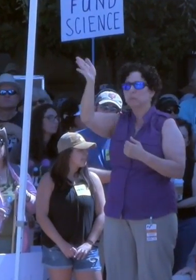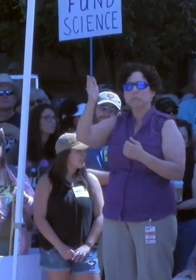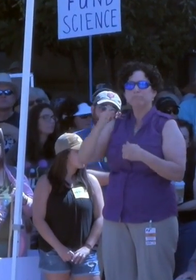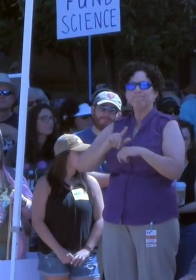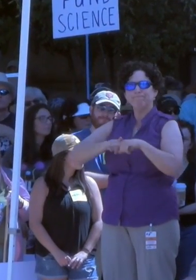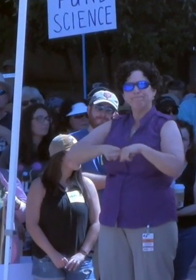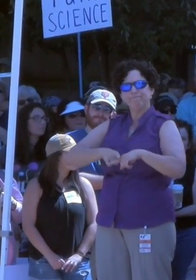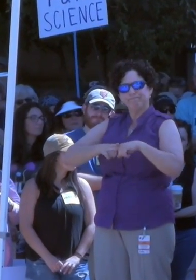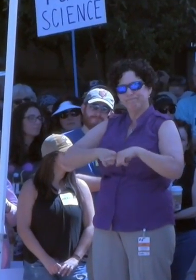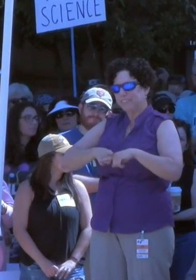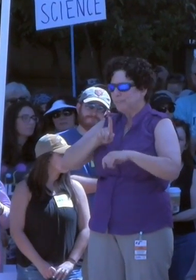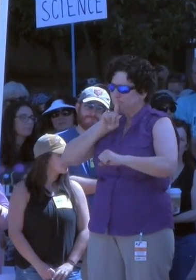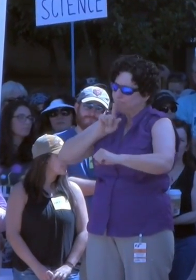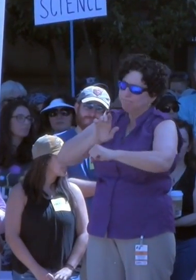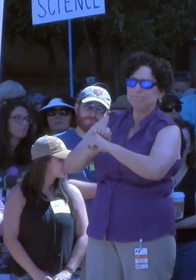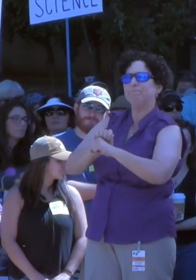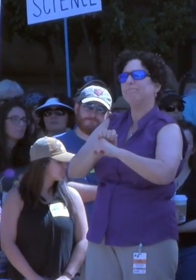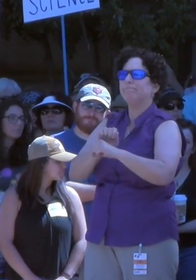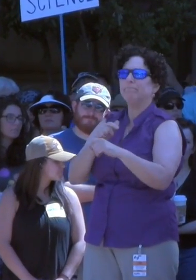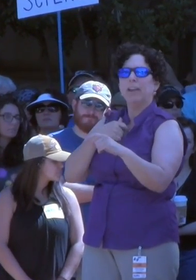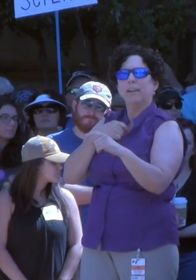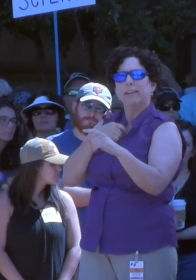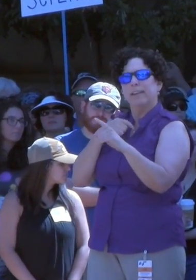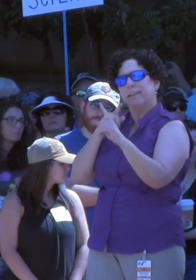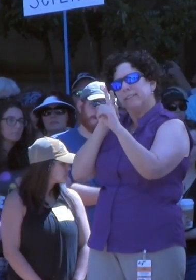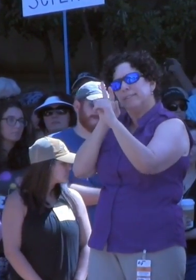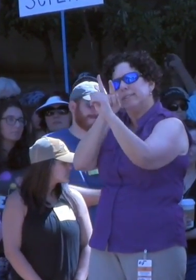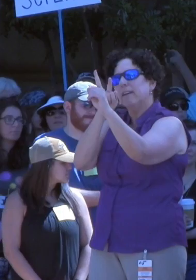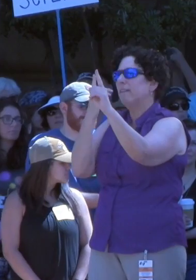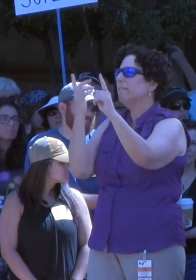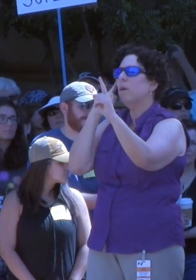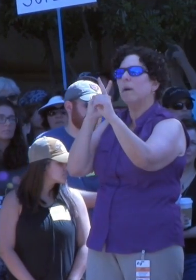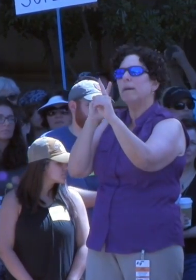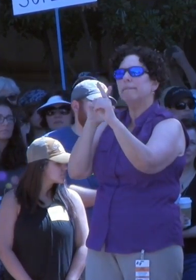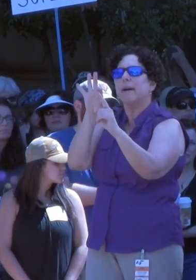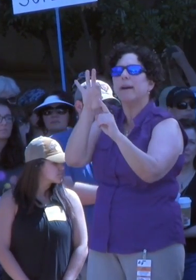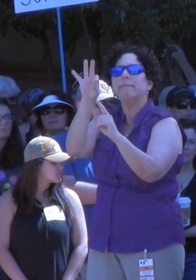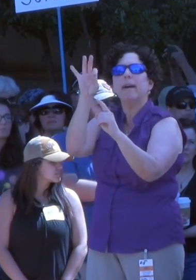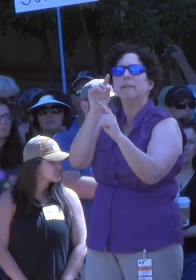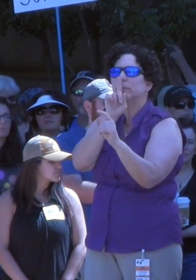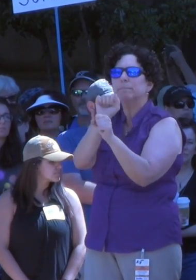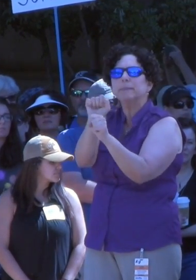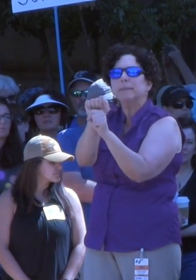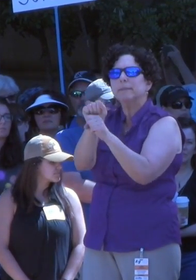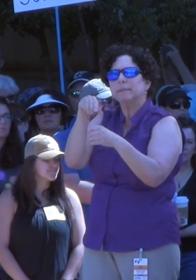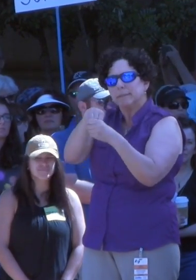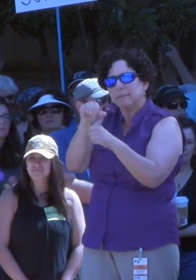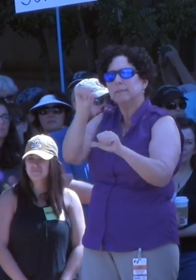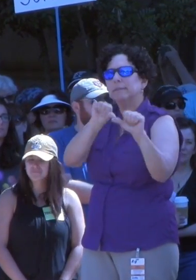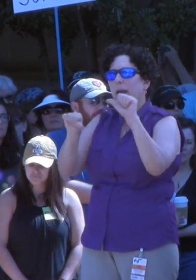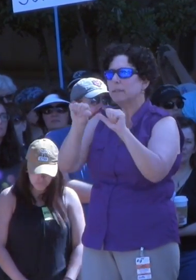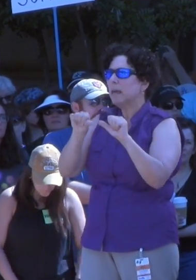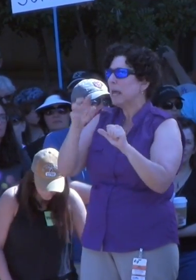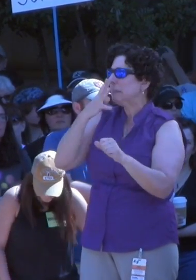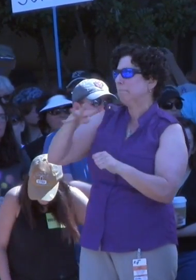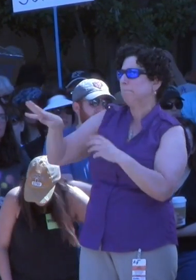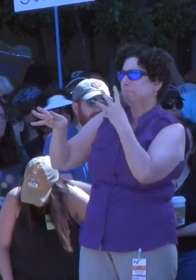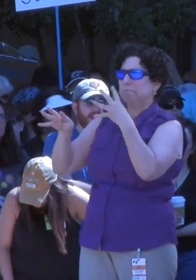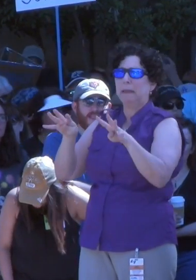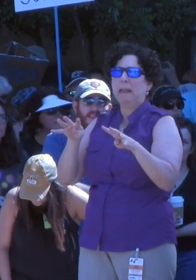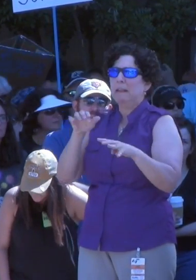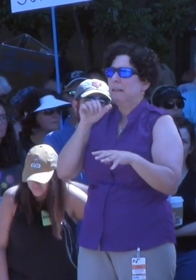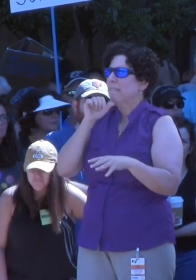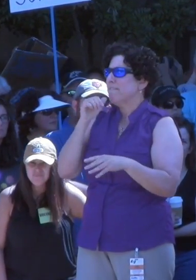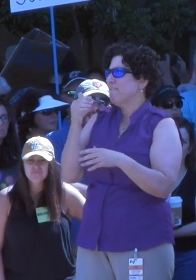on the steadfast dedication and commitment to scientific pursuit. And we further believe that the dismissal of inconvenient